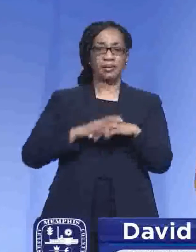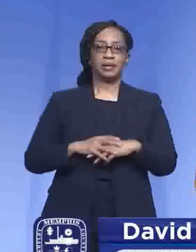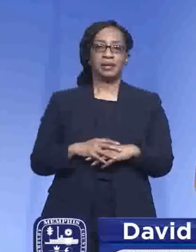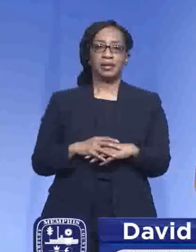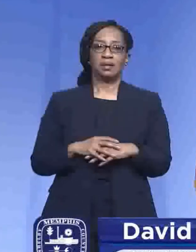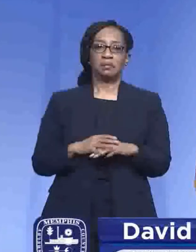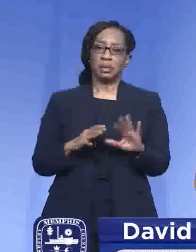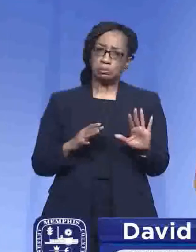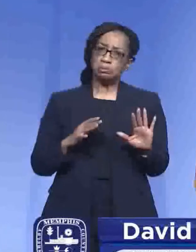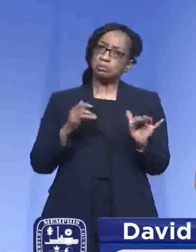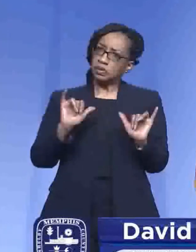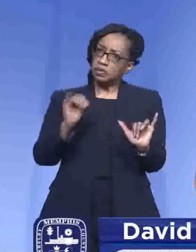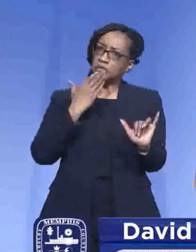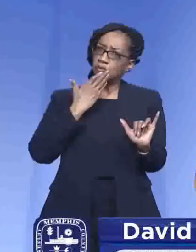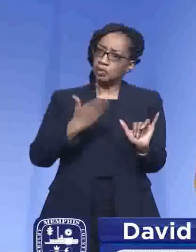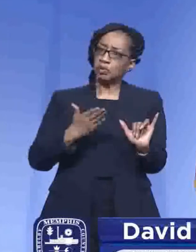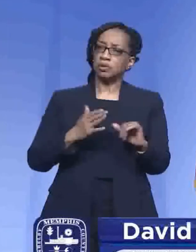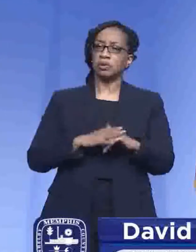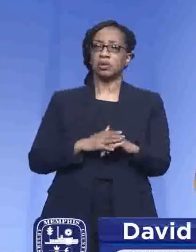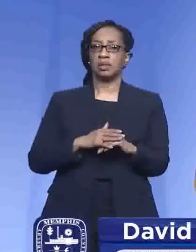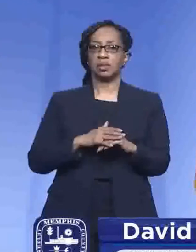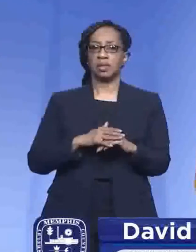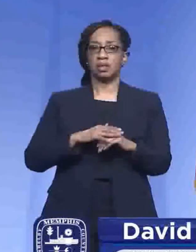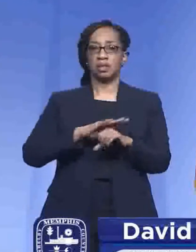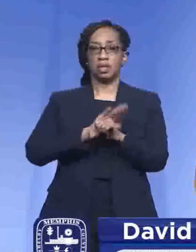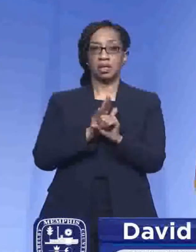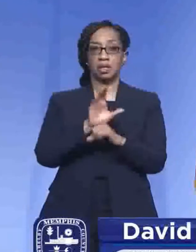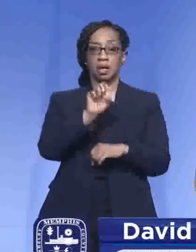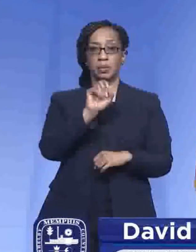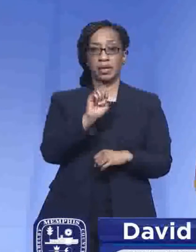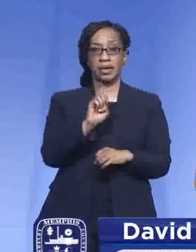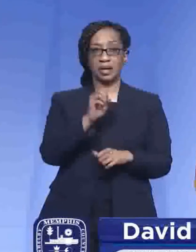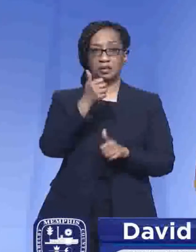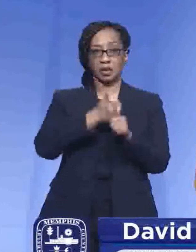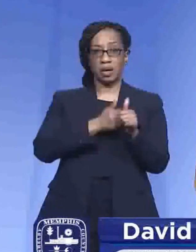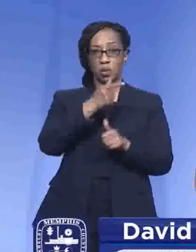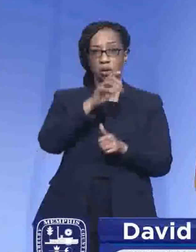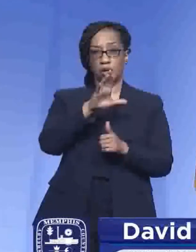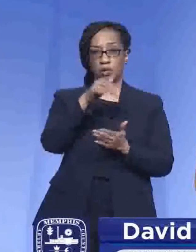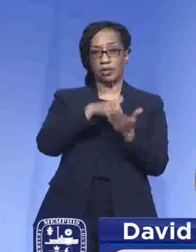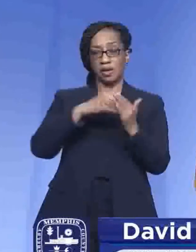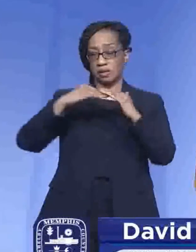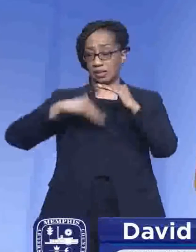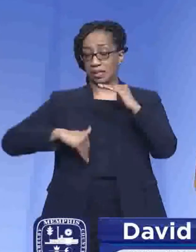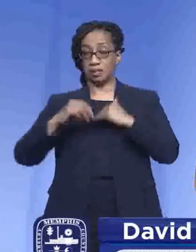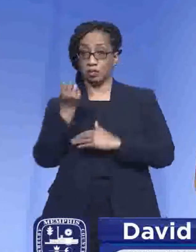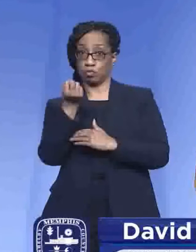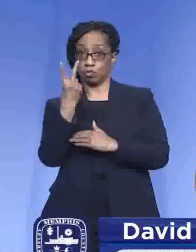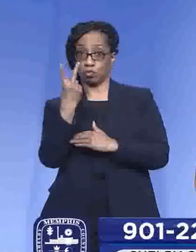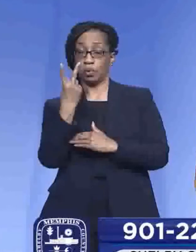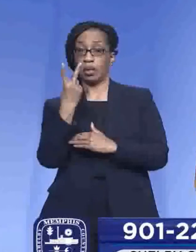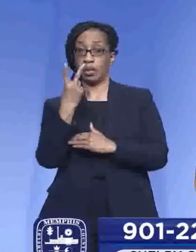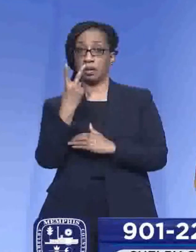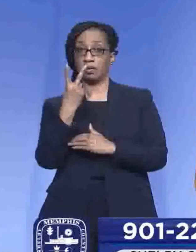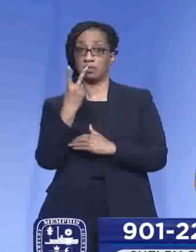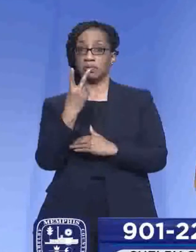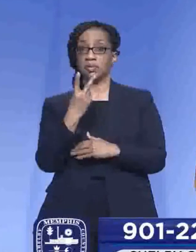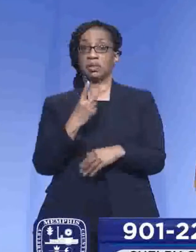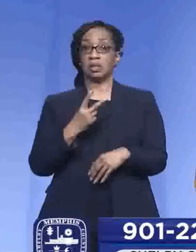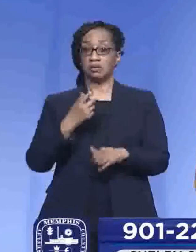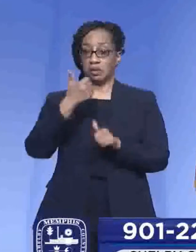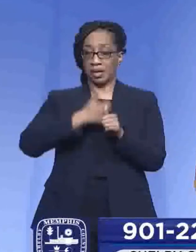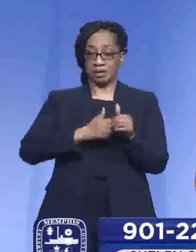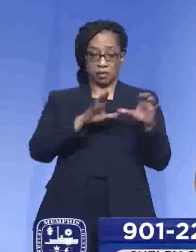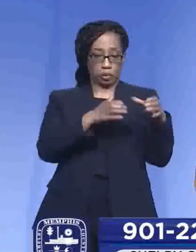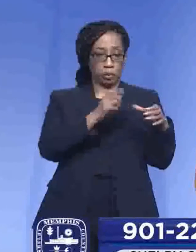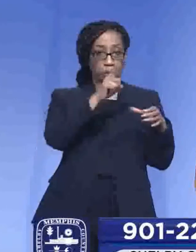in a very good place. Our case rate per 100,000 is less than 12 cases per 100,000